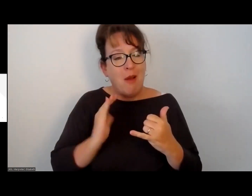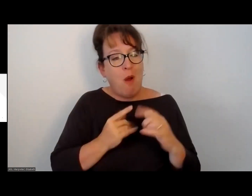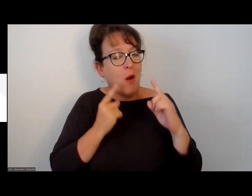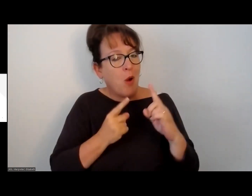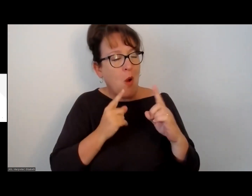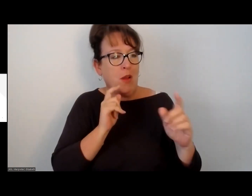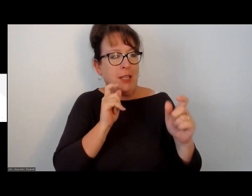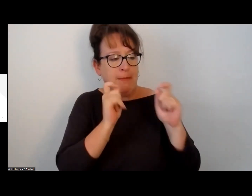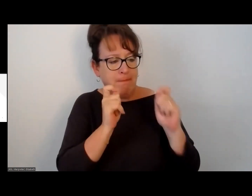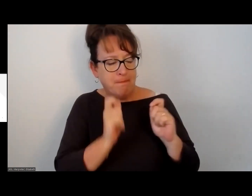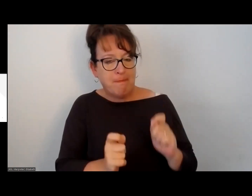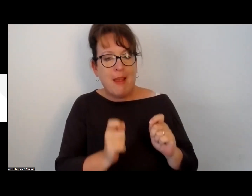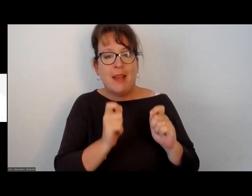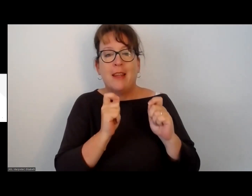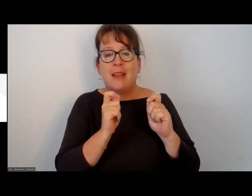be updated